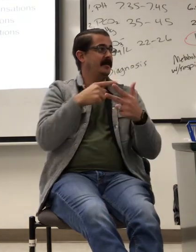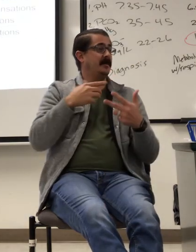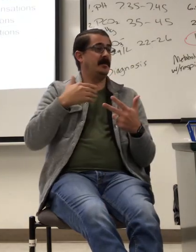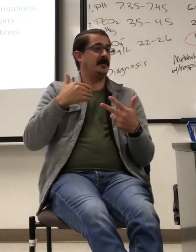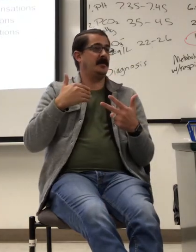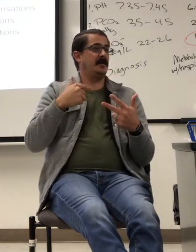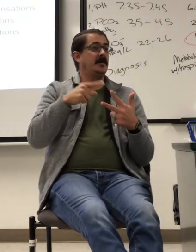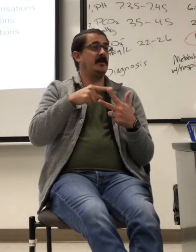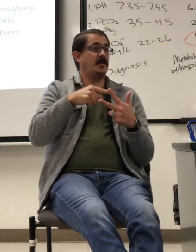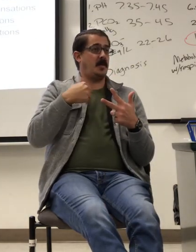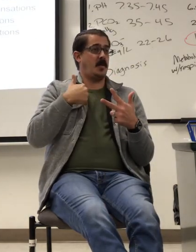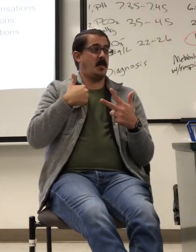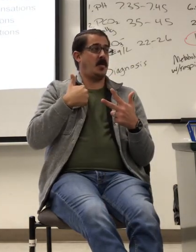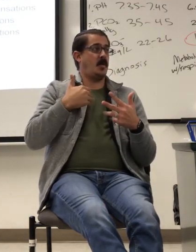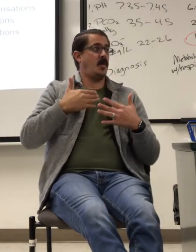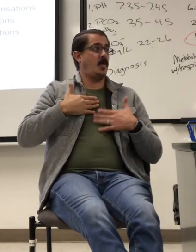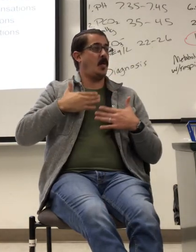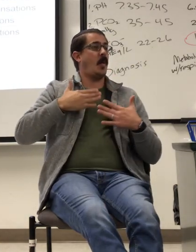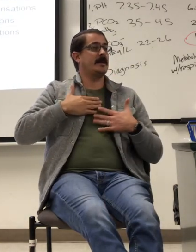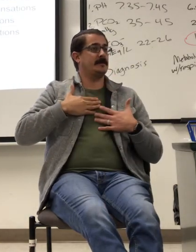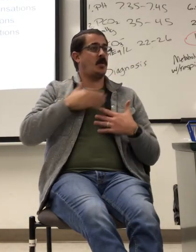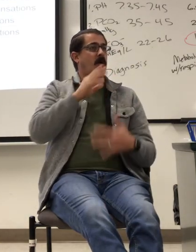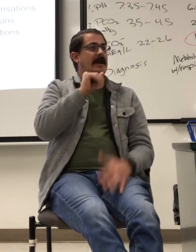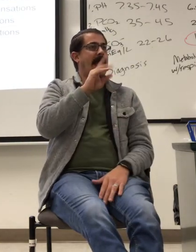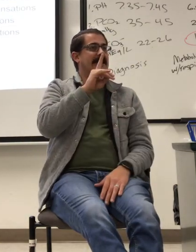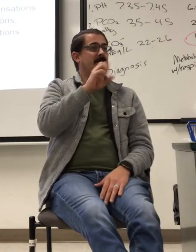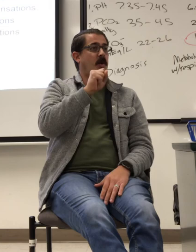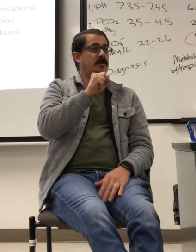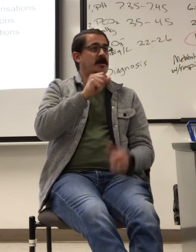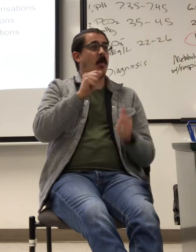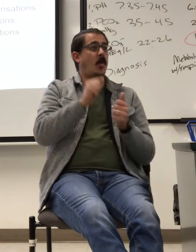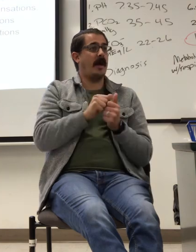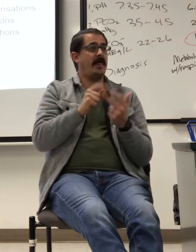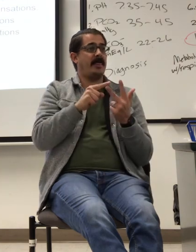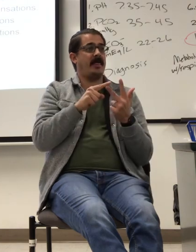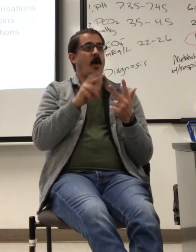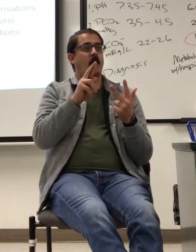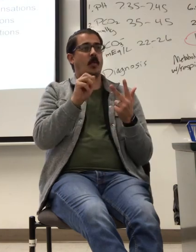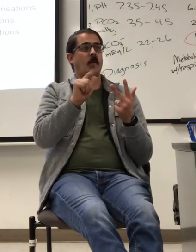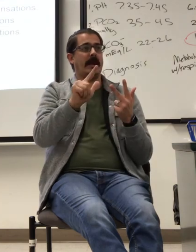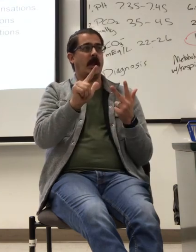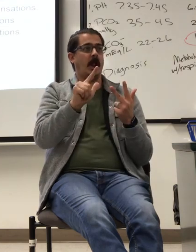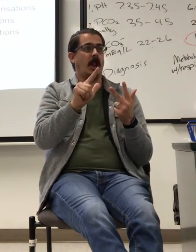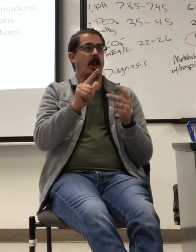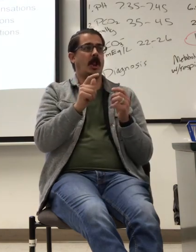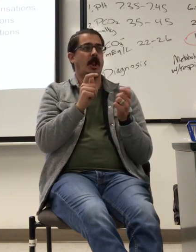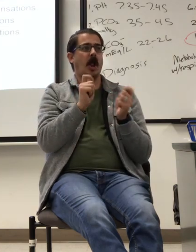Respiratory acidosis with renal compensation. Respiratory.